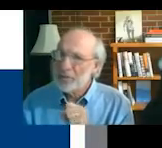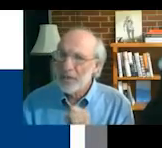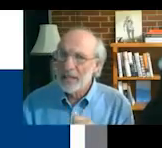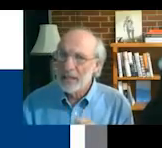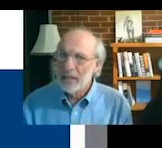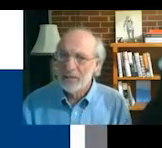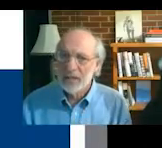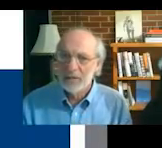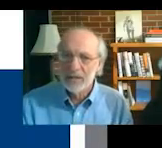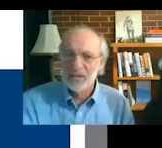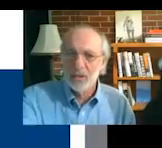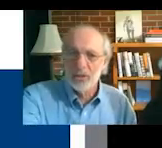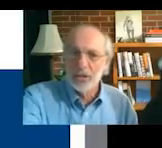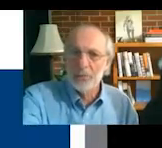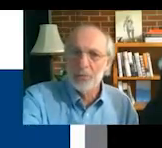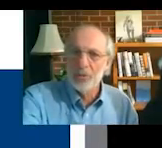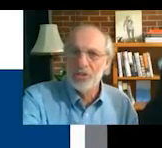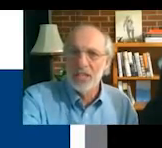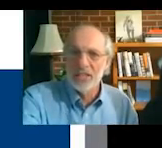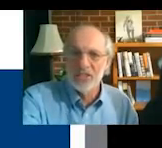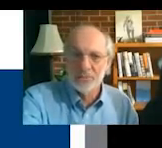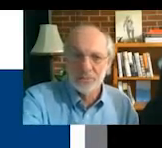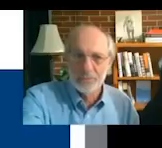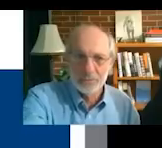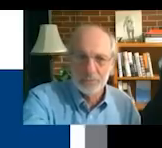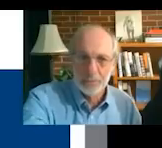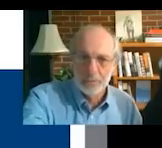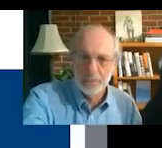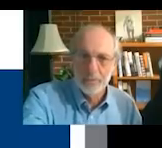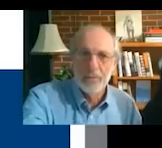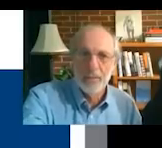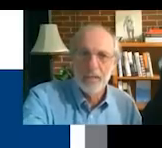I've been speaking enough. Let's learn a couple more signs.